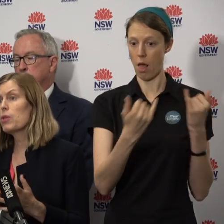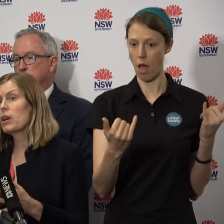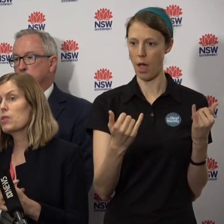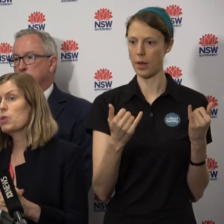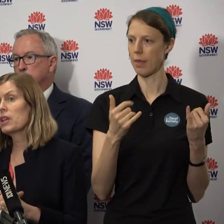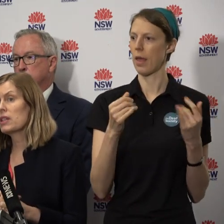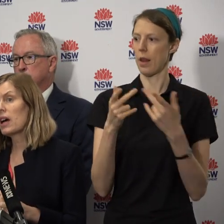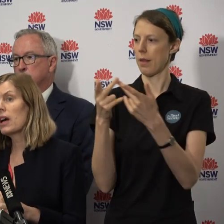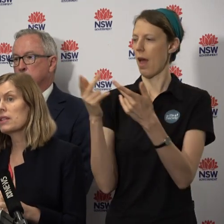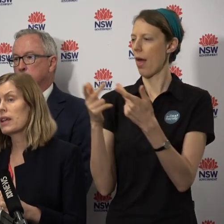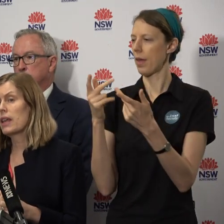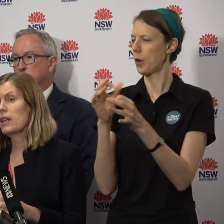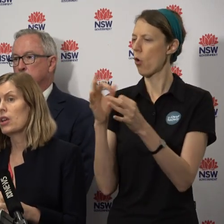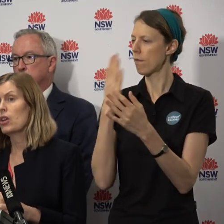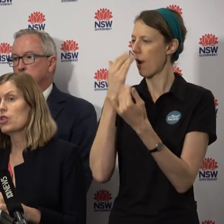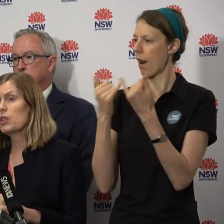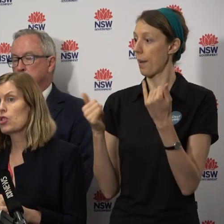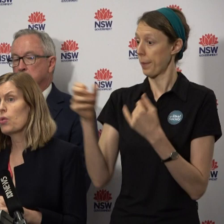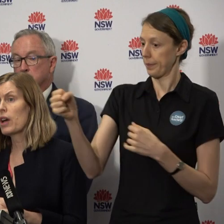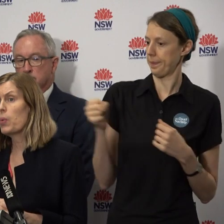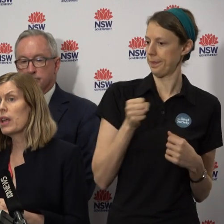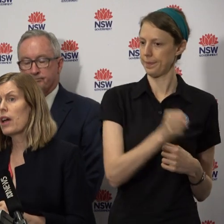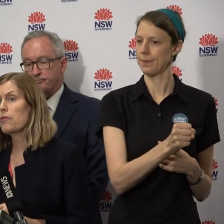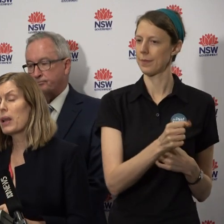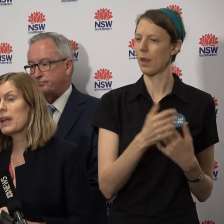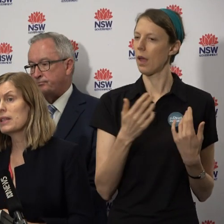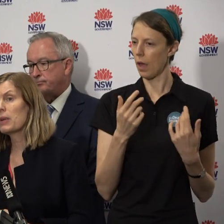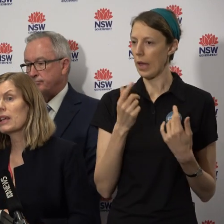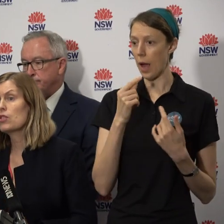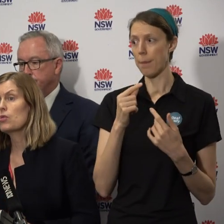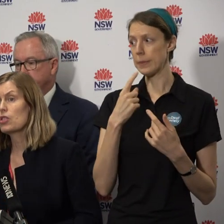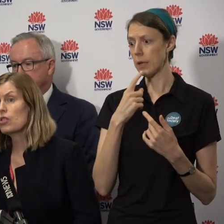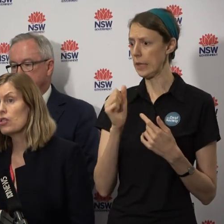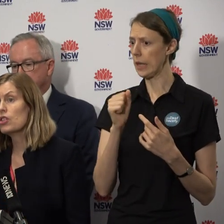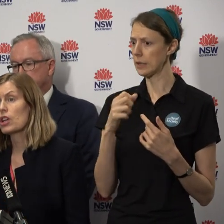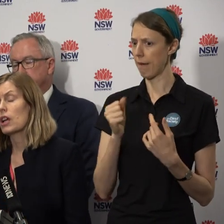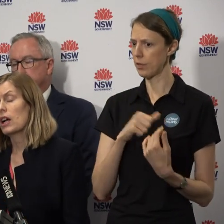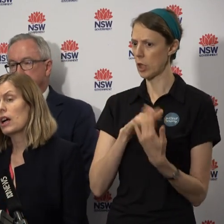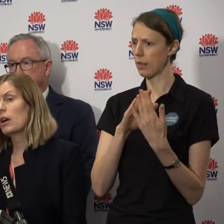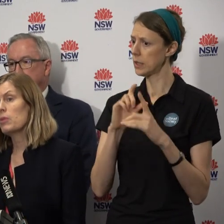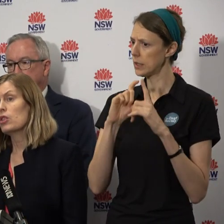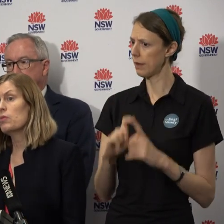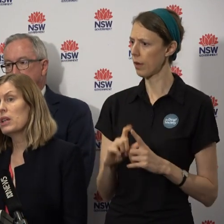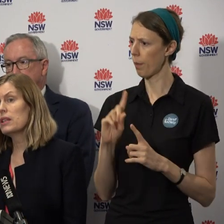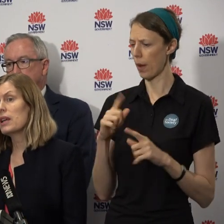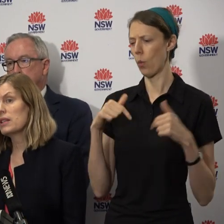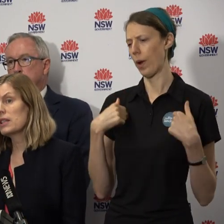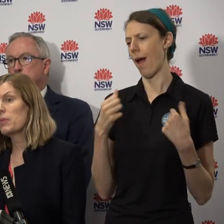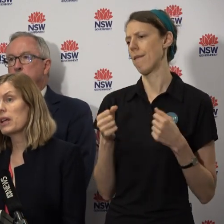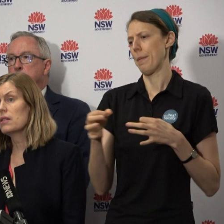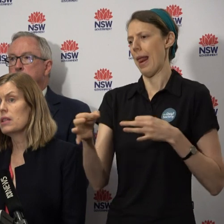but everyone is working as hard as they can to ensure that we have plans in place to surge to meet